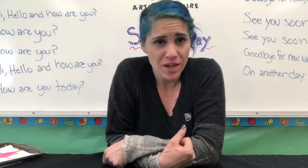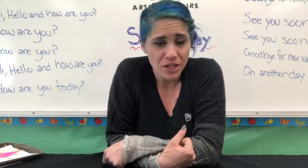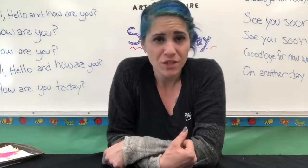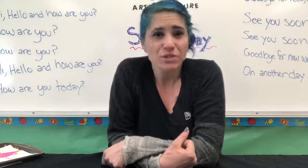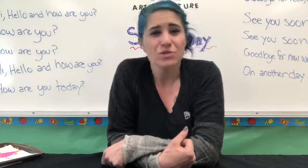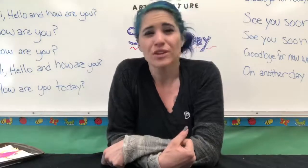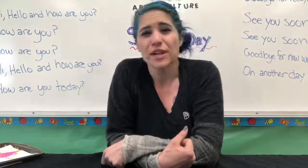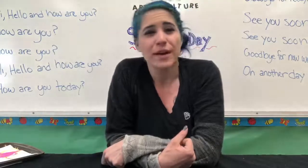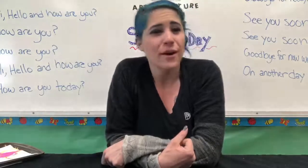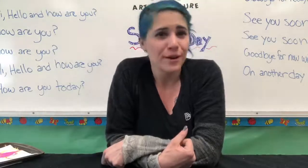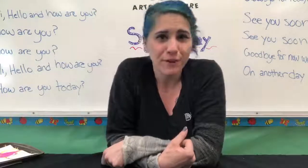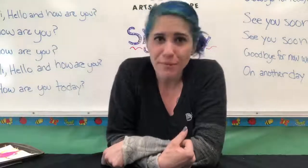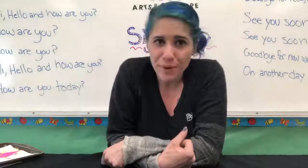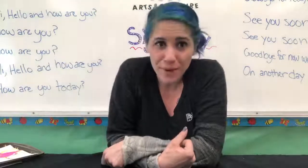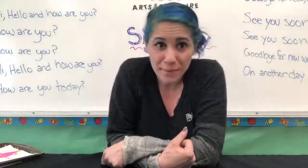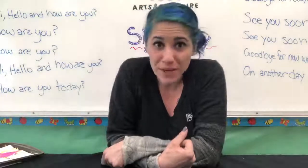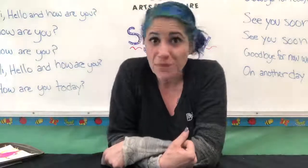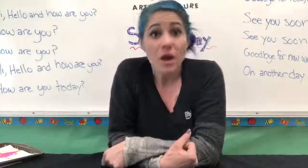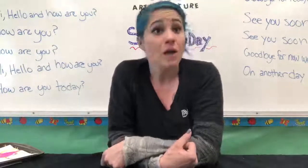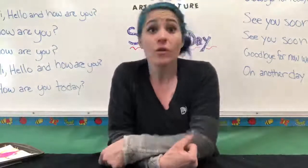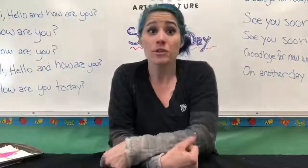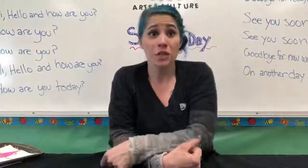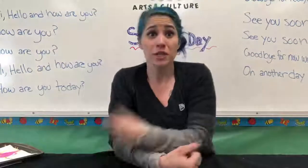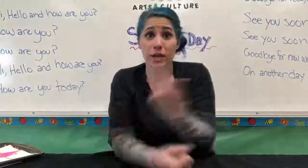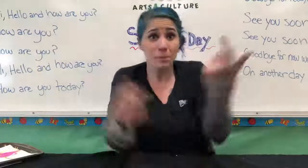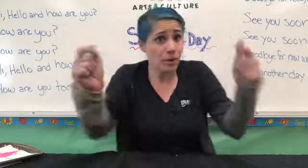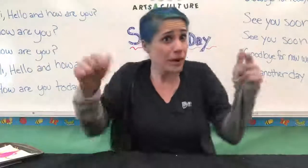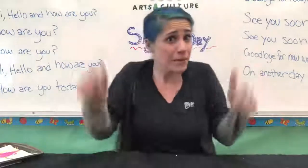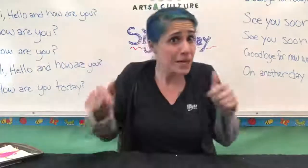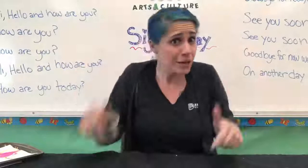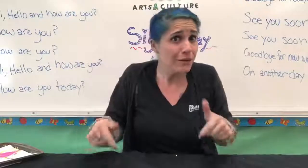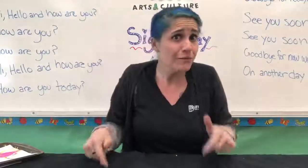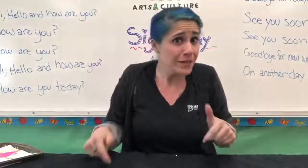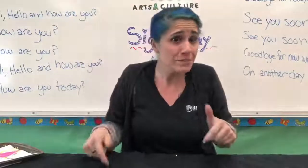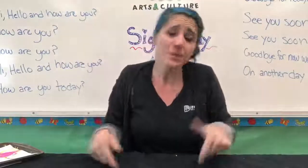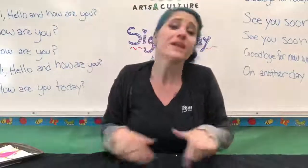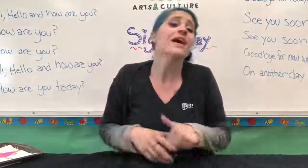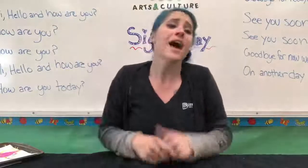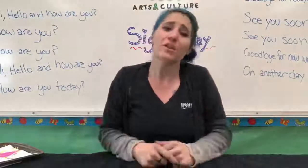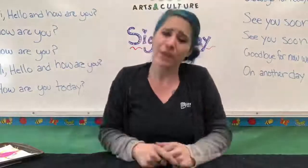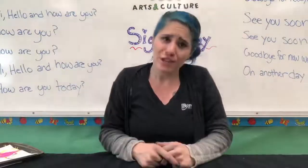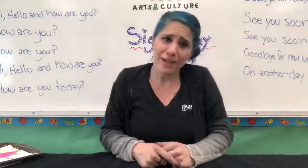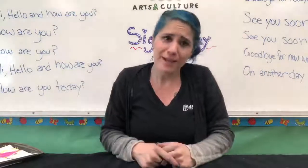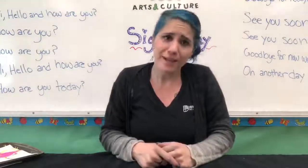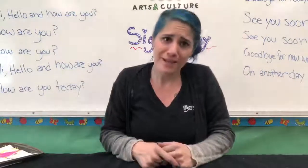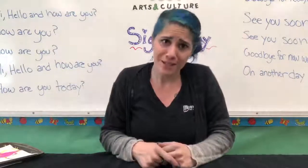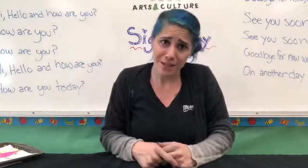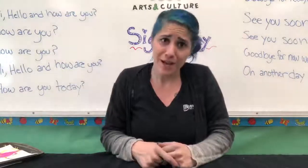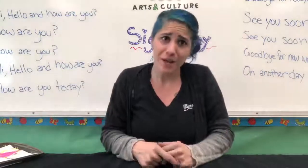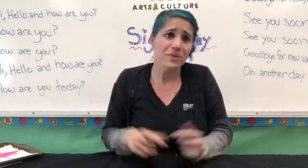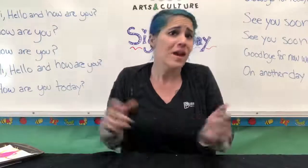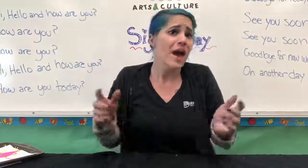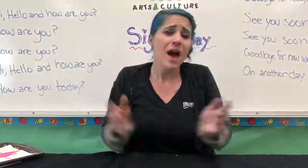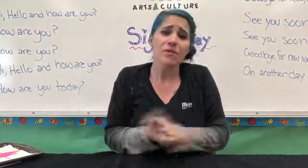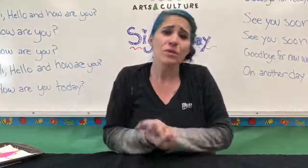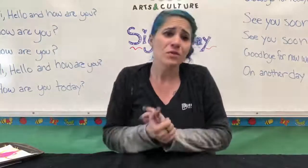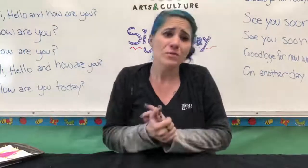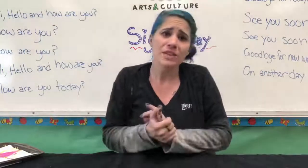denvergov.org/recreation, so you can check out all of our programming. Of course, you can check out our programming here on Facebook, and you can check it out on Instagram. Have a wonderful